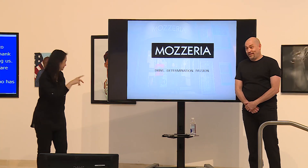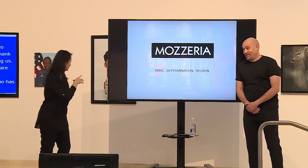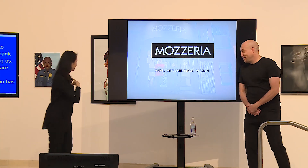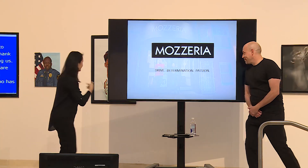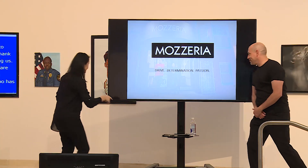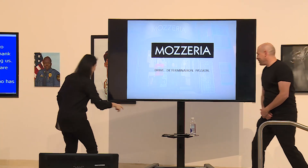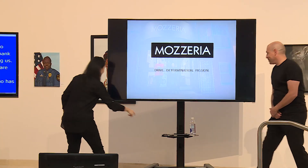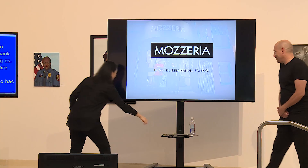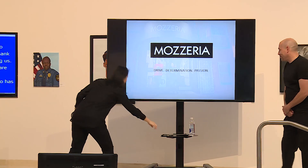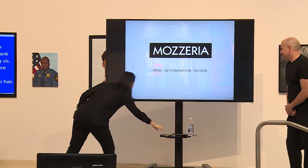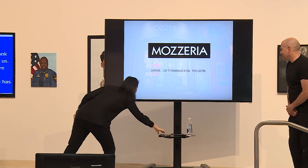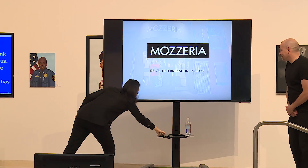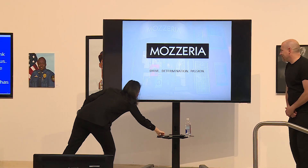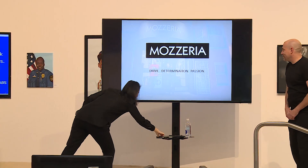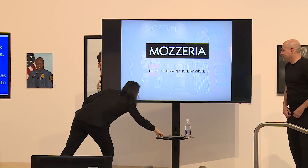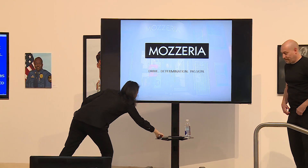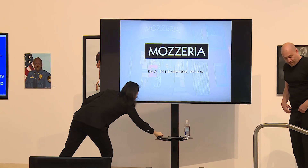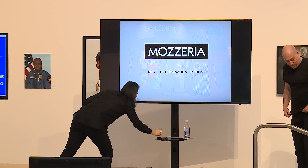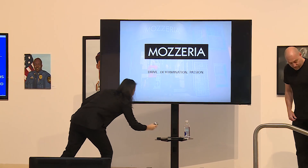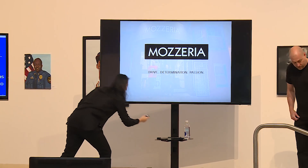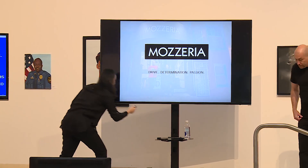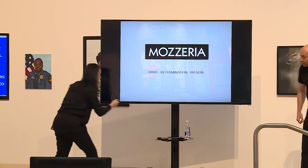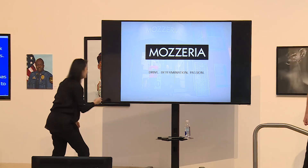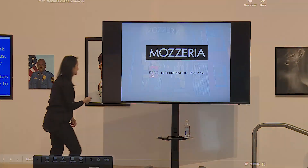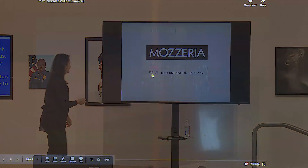of what this restaurant looks like. So we'll show some pictures.